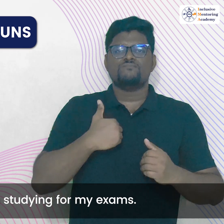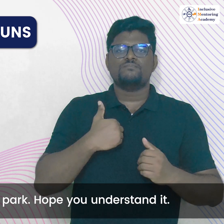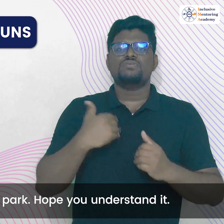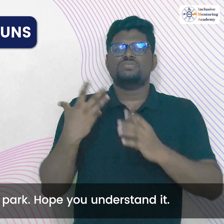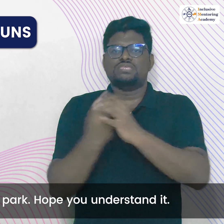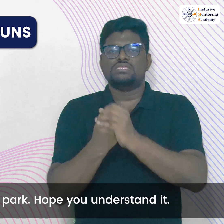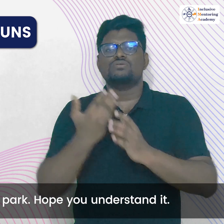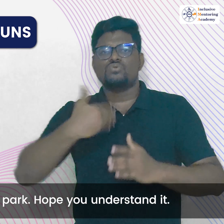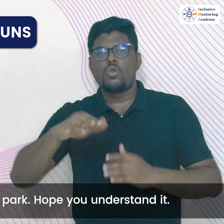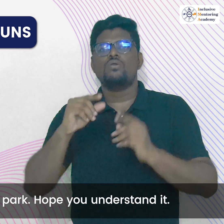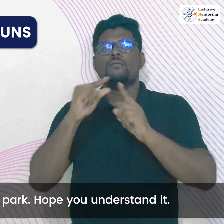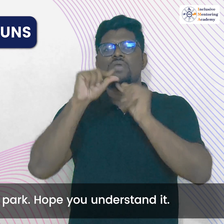We are going to the park.